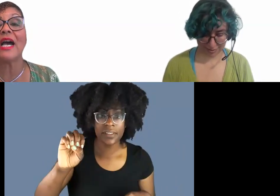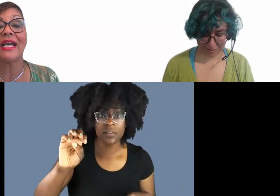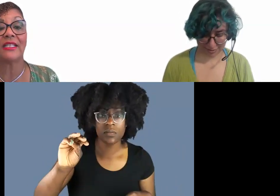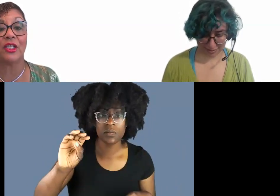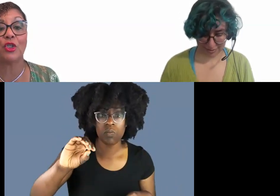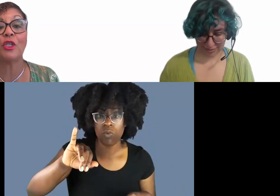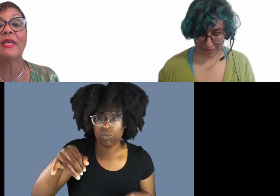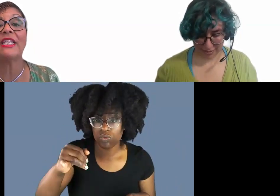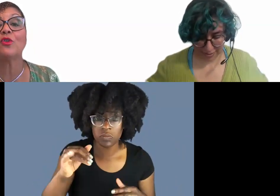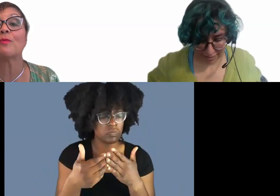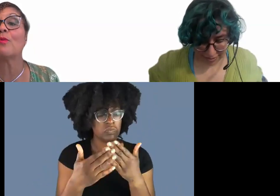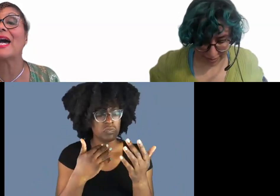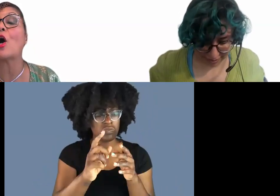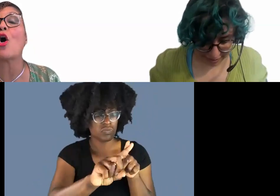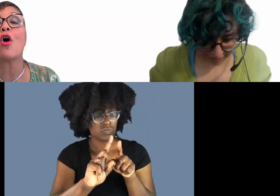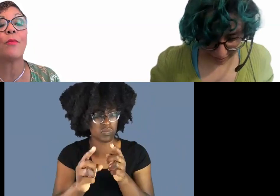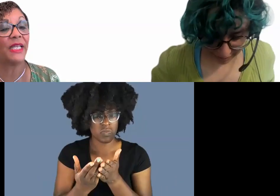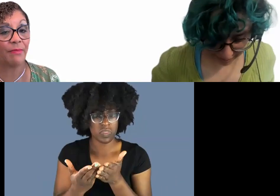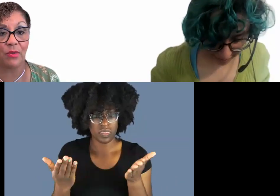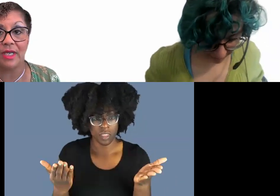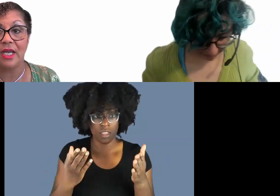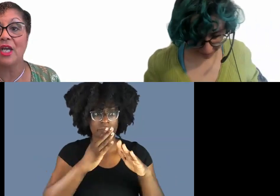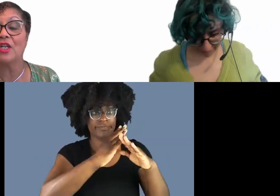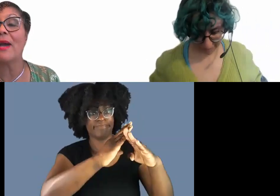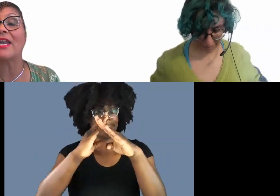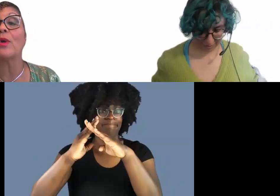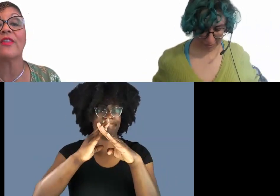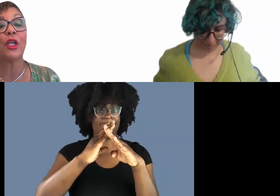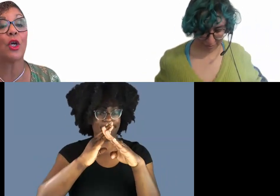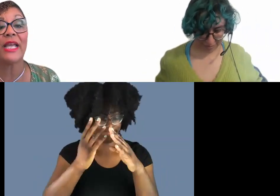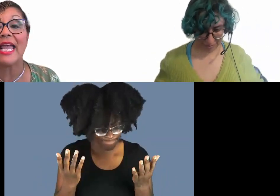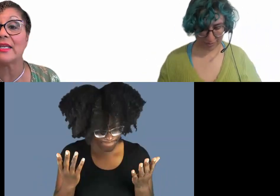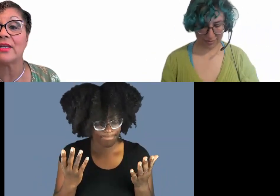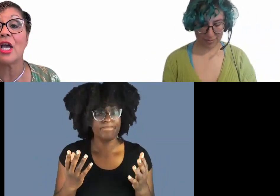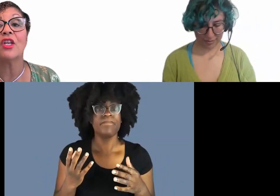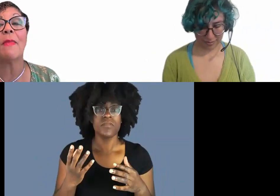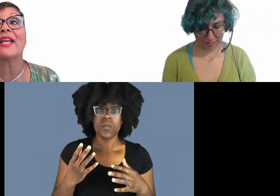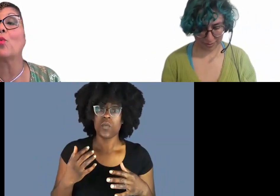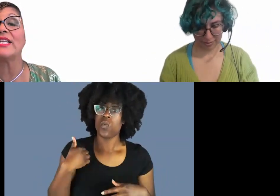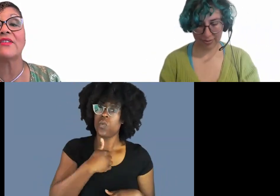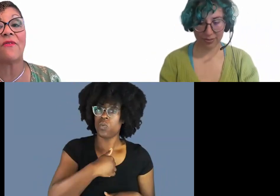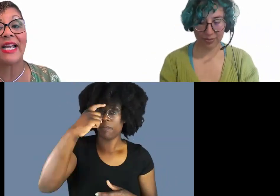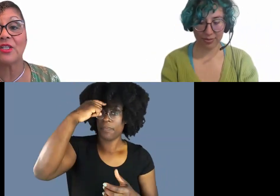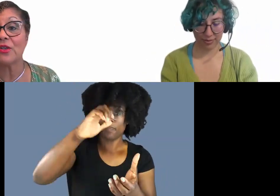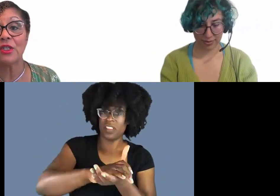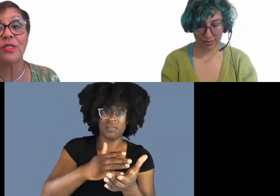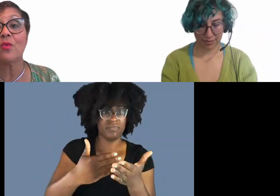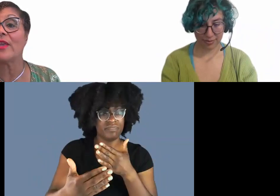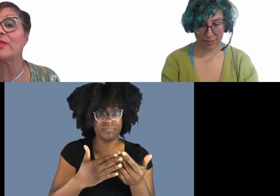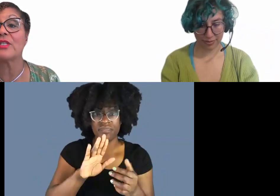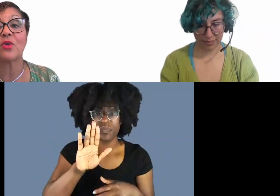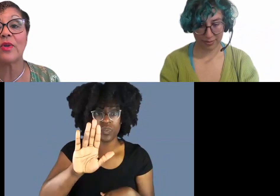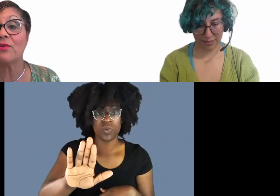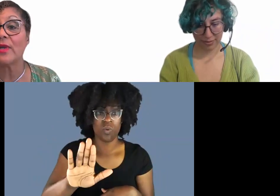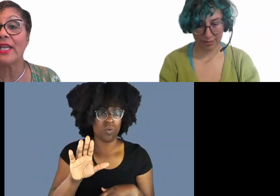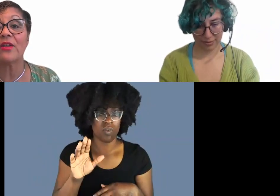digital content should be usable by all people, no matter where they're located, no matter what device they're using, whether